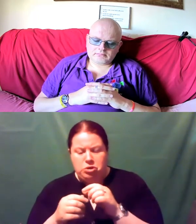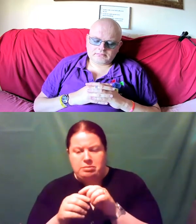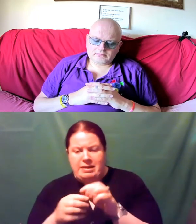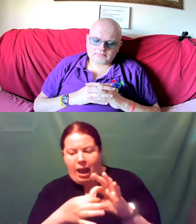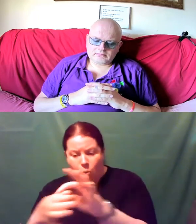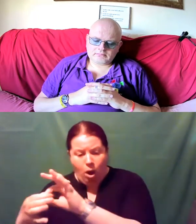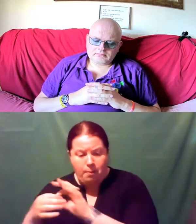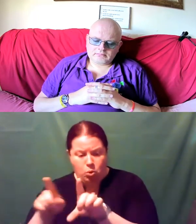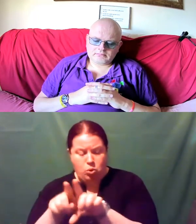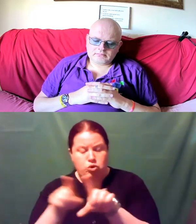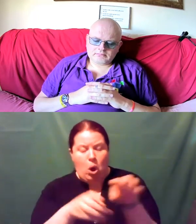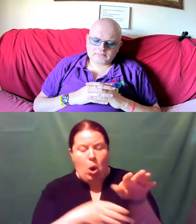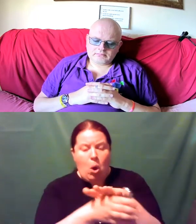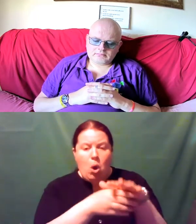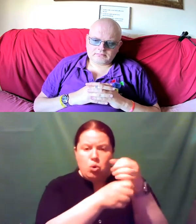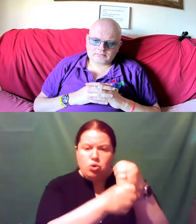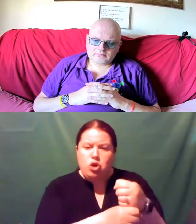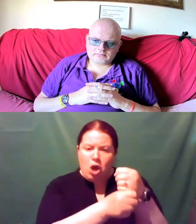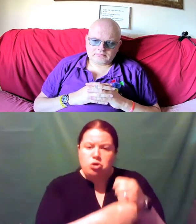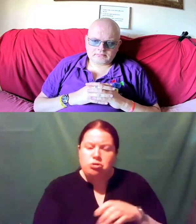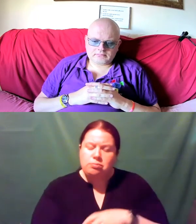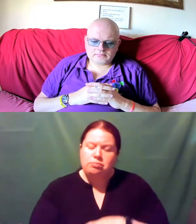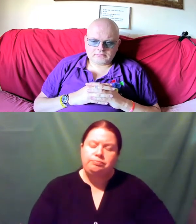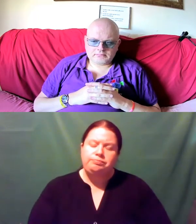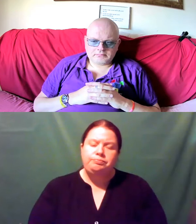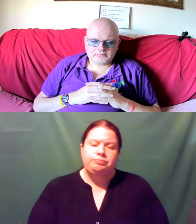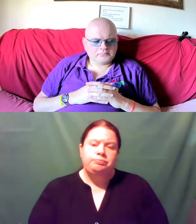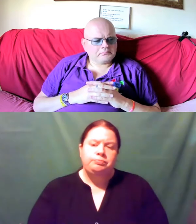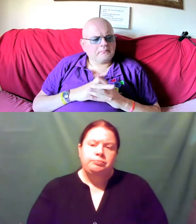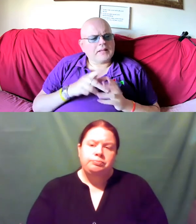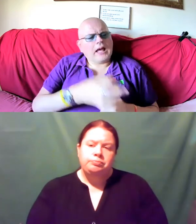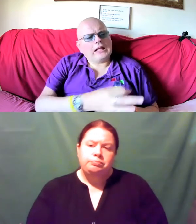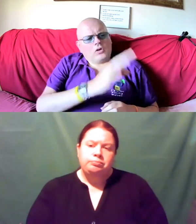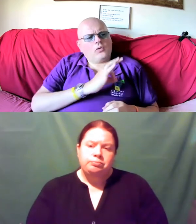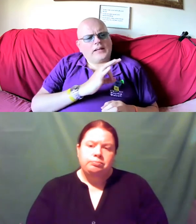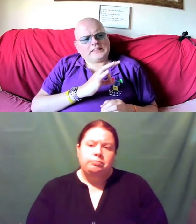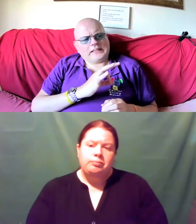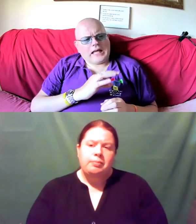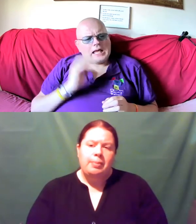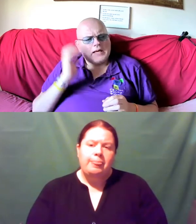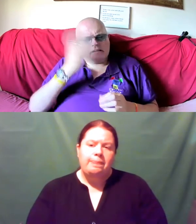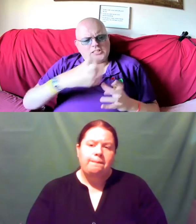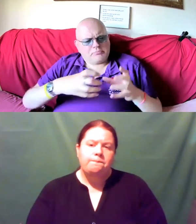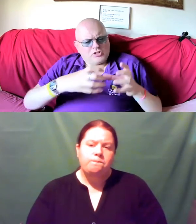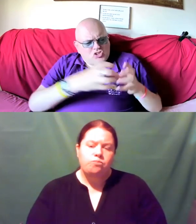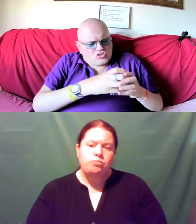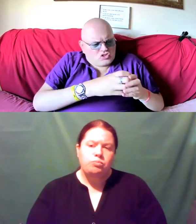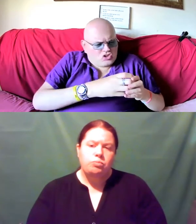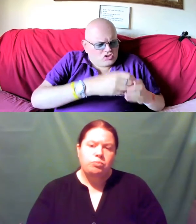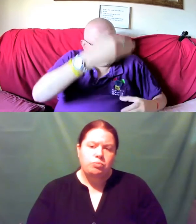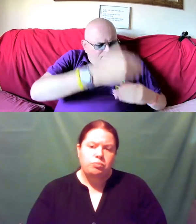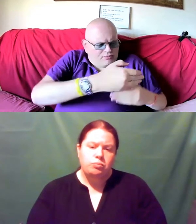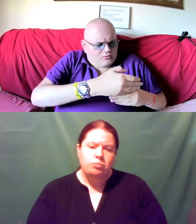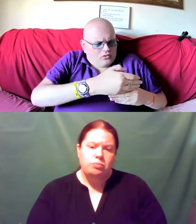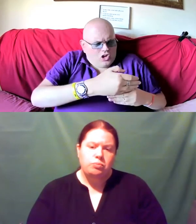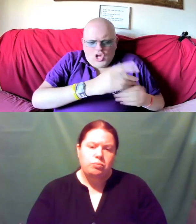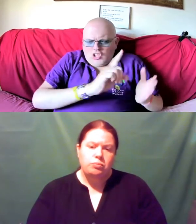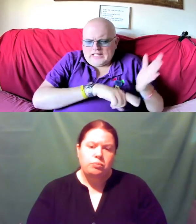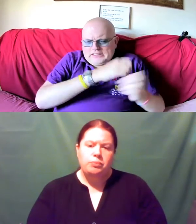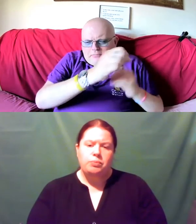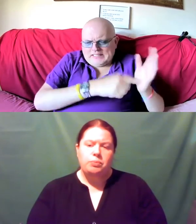Well, I have had that question about whether we're creating a spiritual ghetto and why do LGBT plus people need a separate